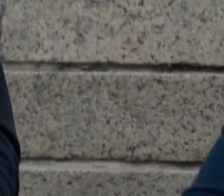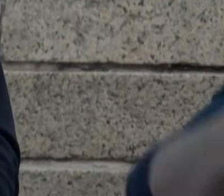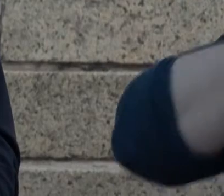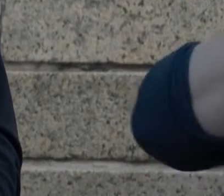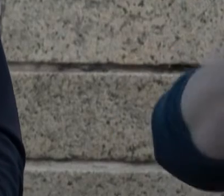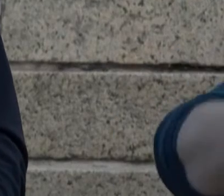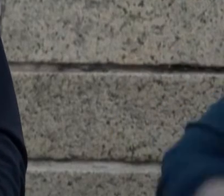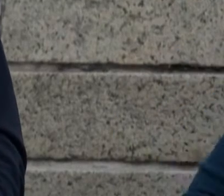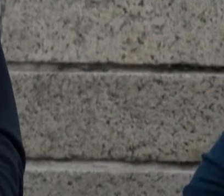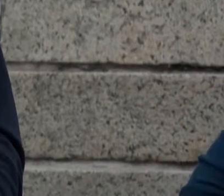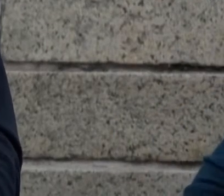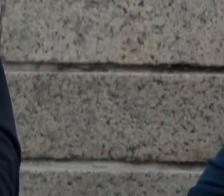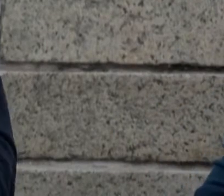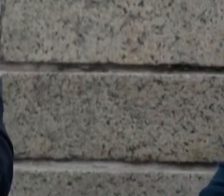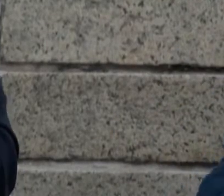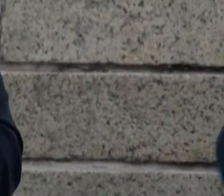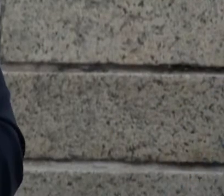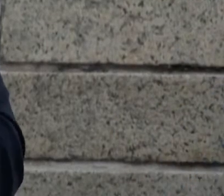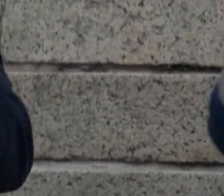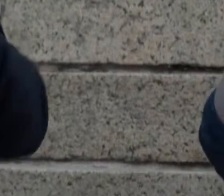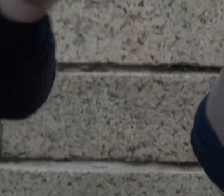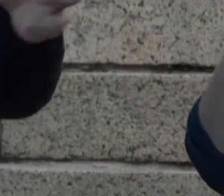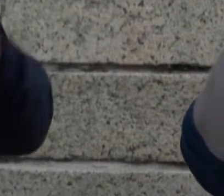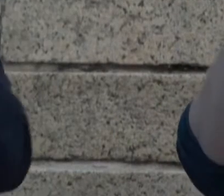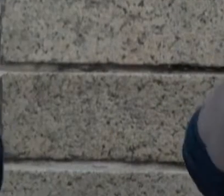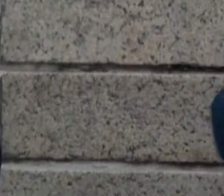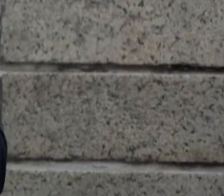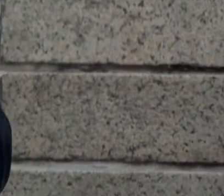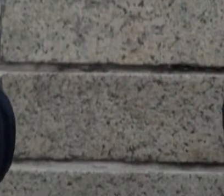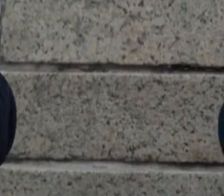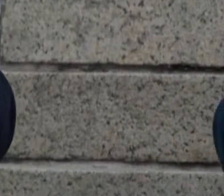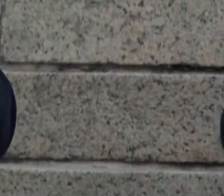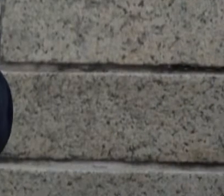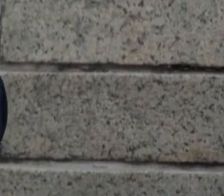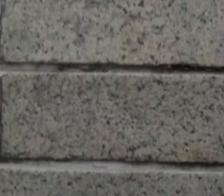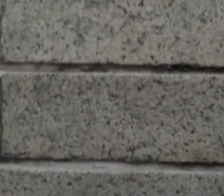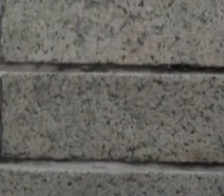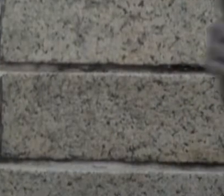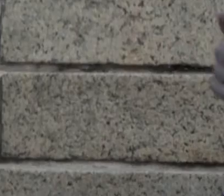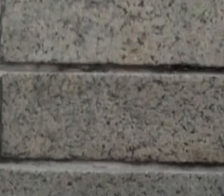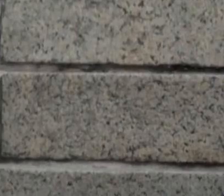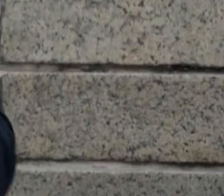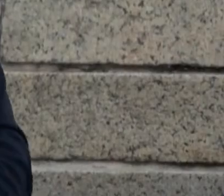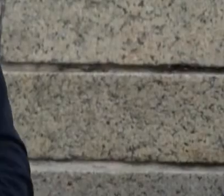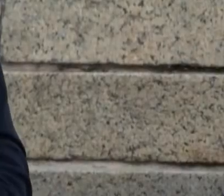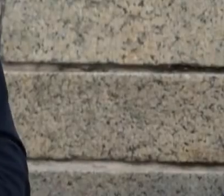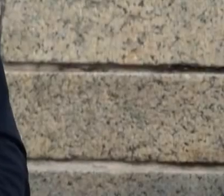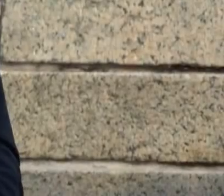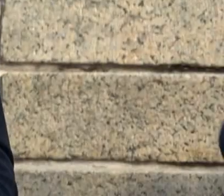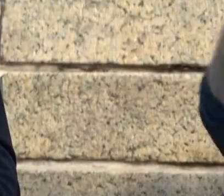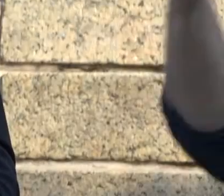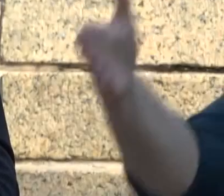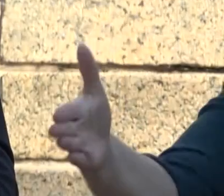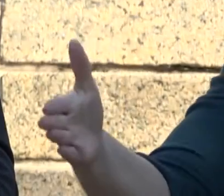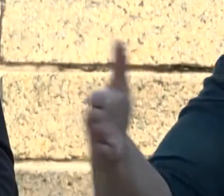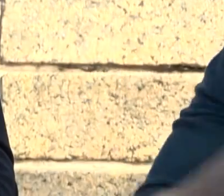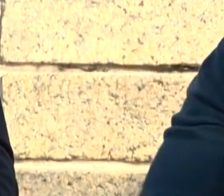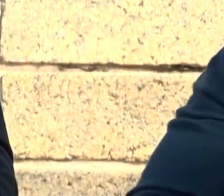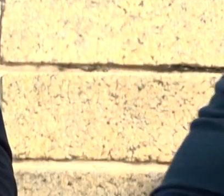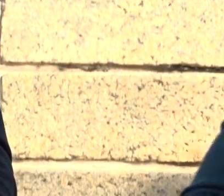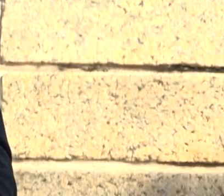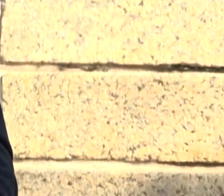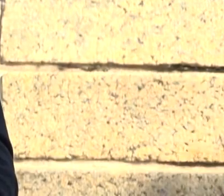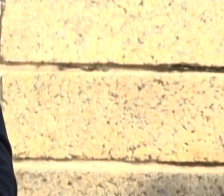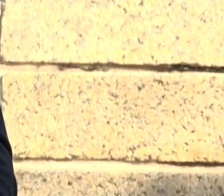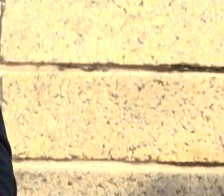body. And then a different group of people would come in with a body bag, and they would pull that out, and our line would just move to the next spot. And there we go, we're